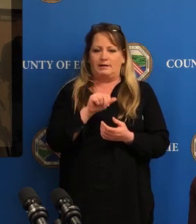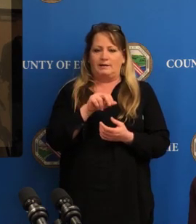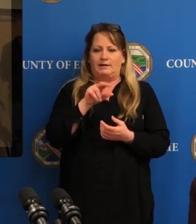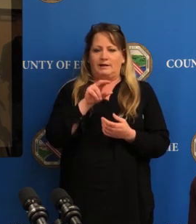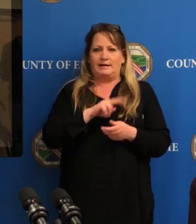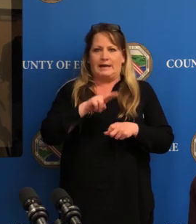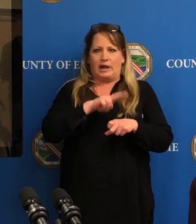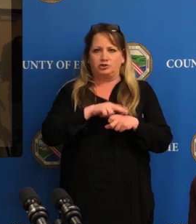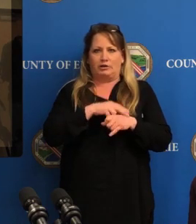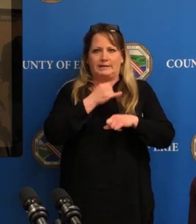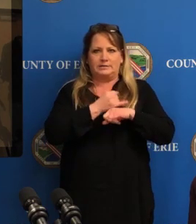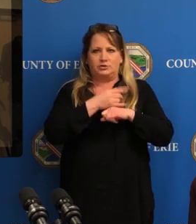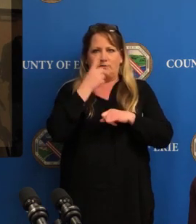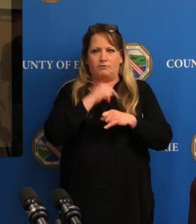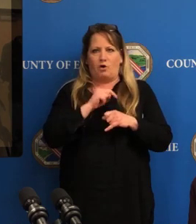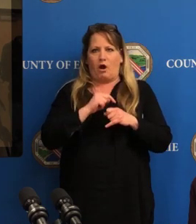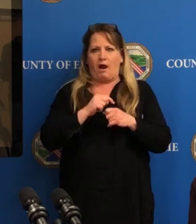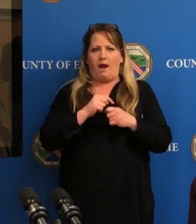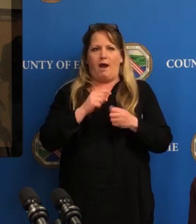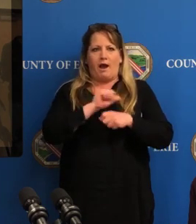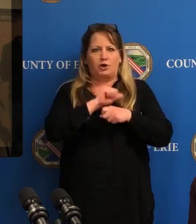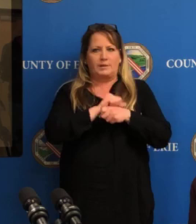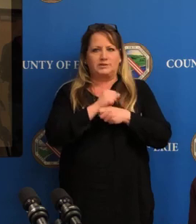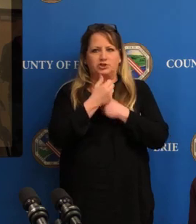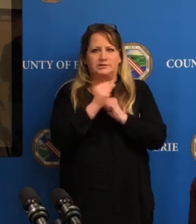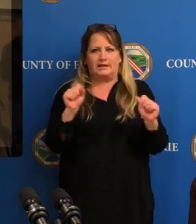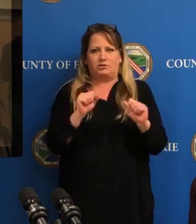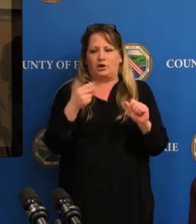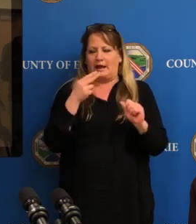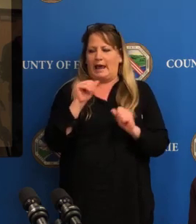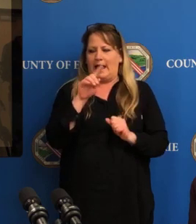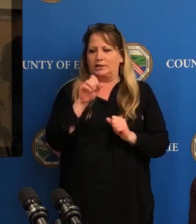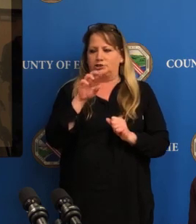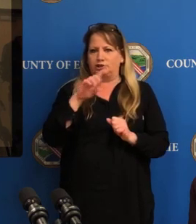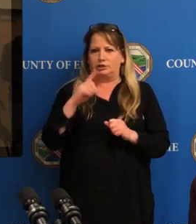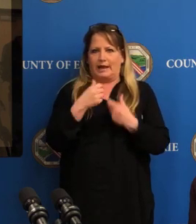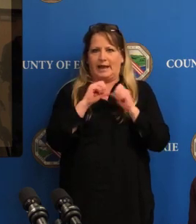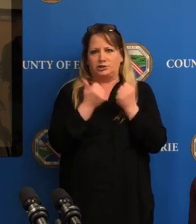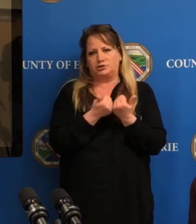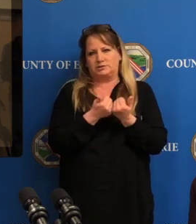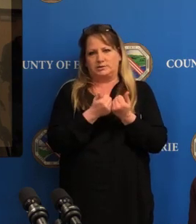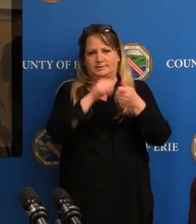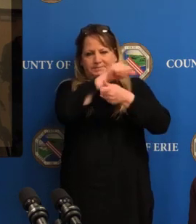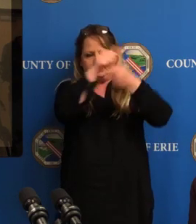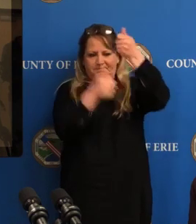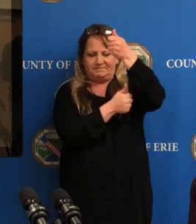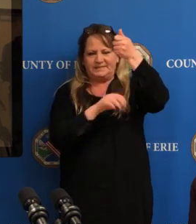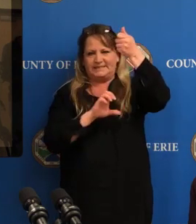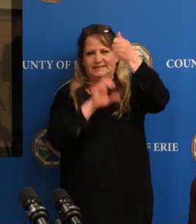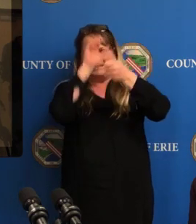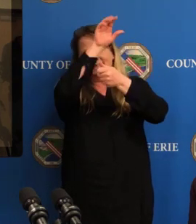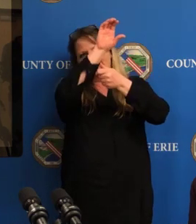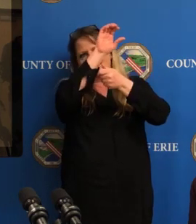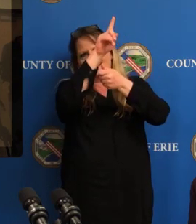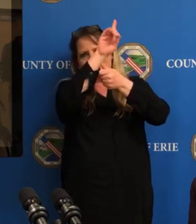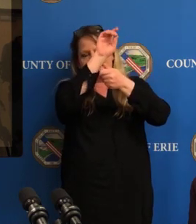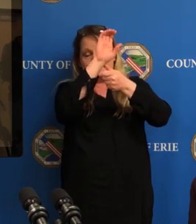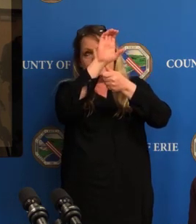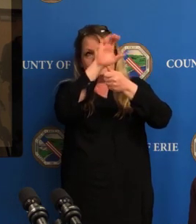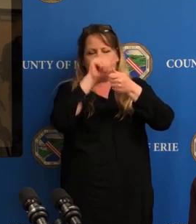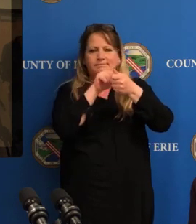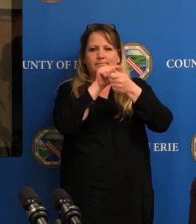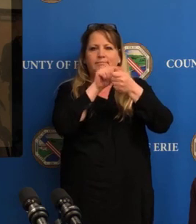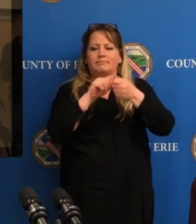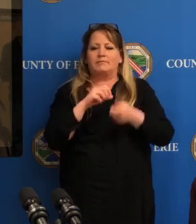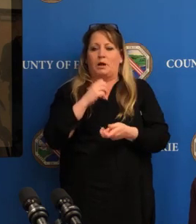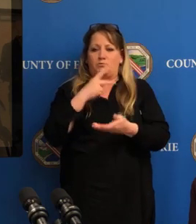of Occupational Safety and Hazard Agency, which is part of the CDC, approved N95 masks from